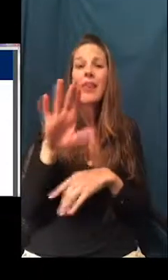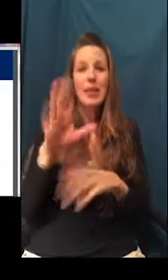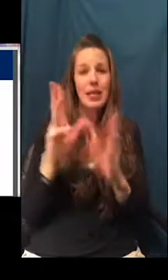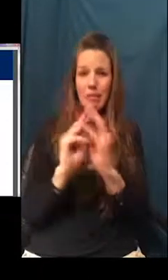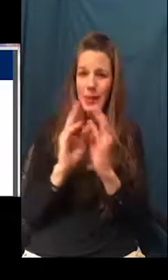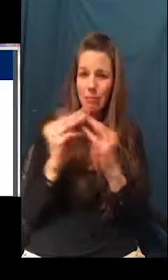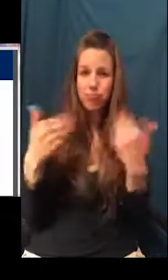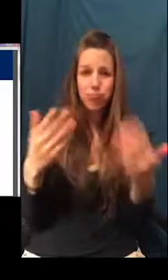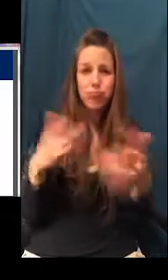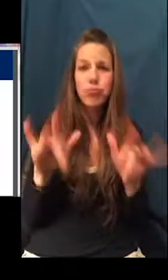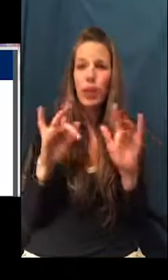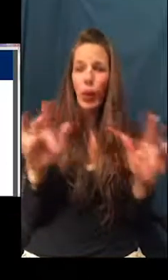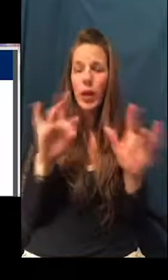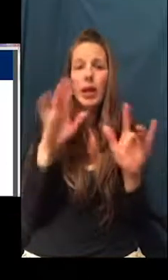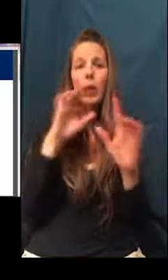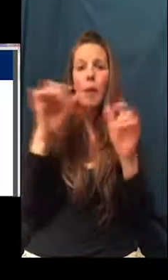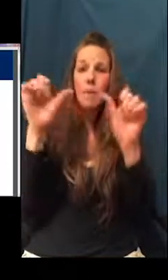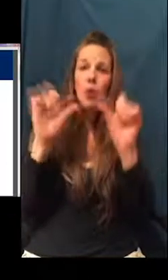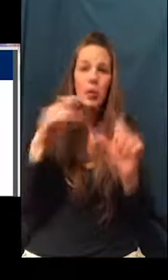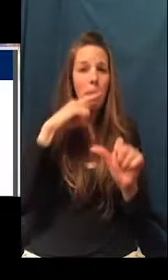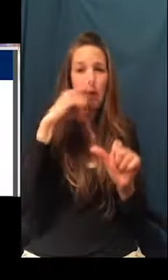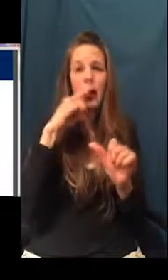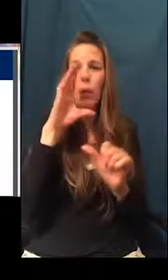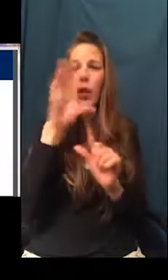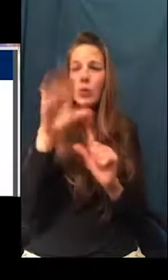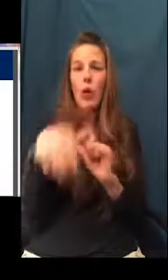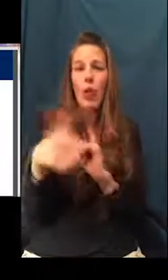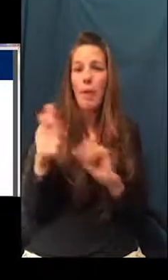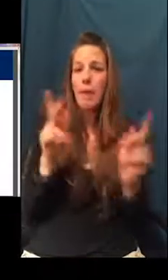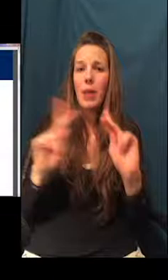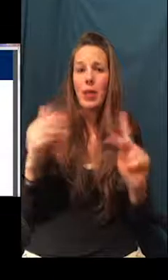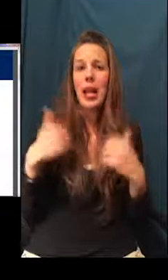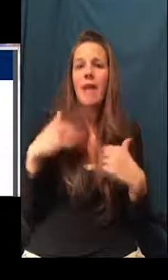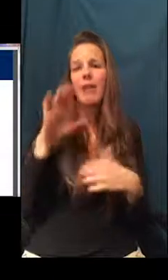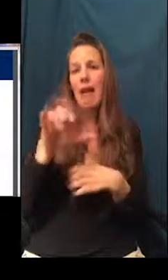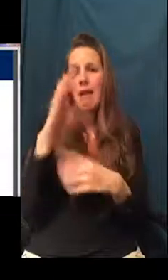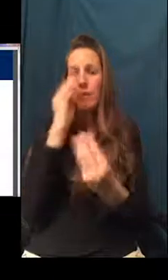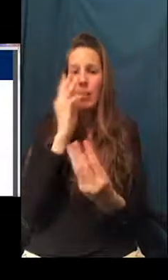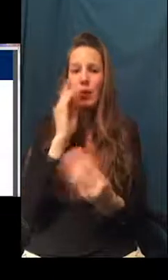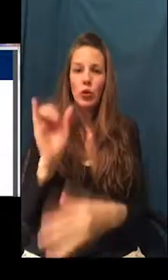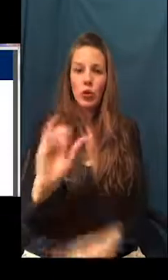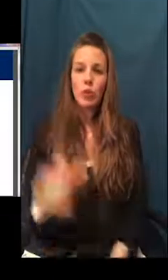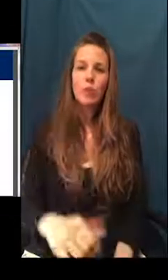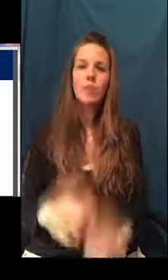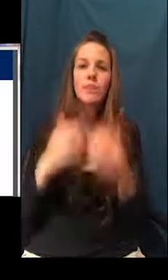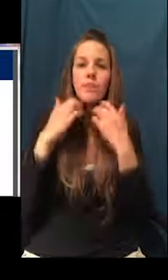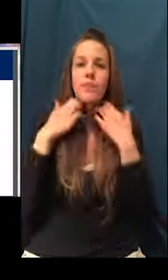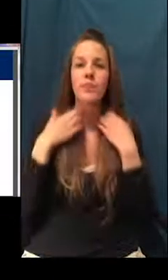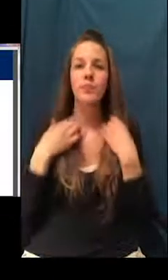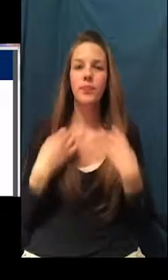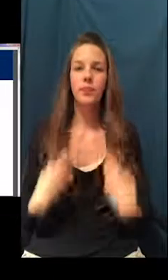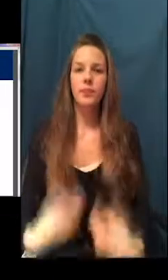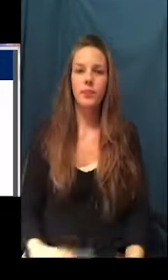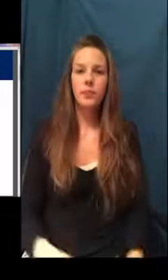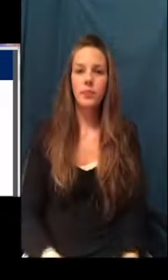being recorded and will be posted publicly so others can have this information.